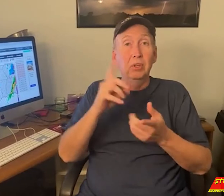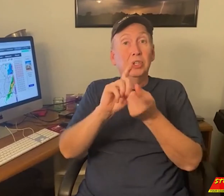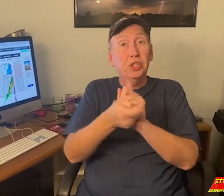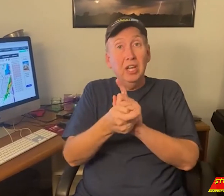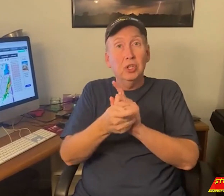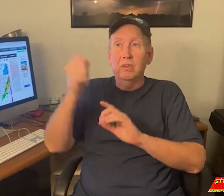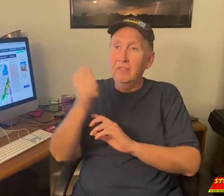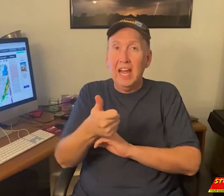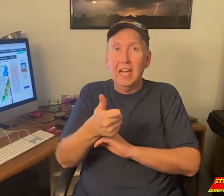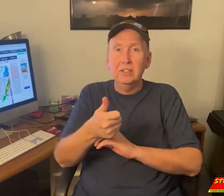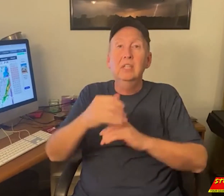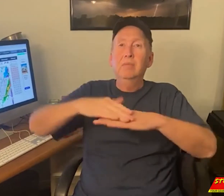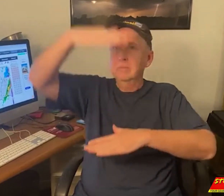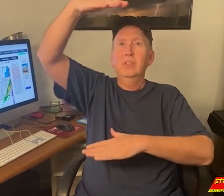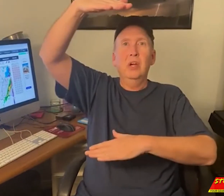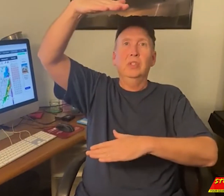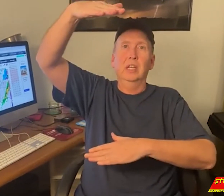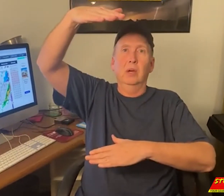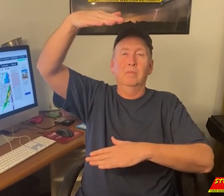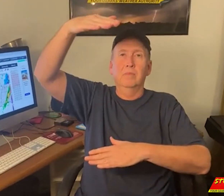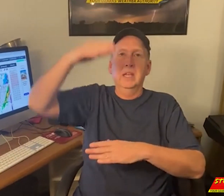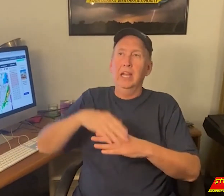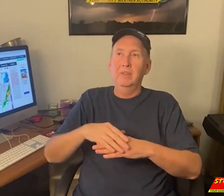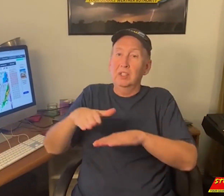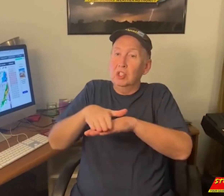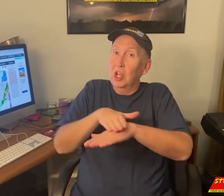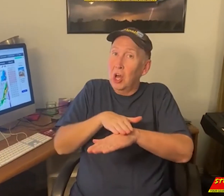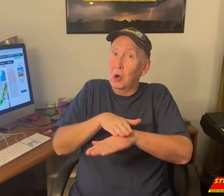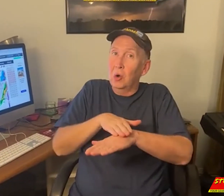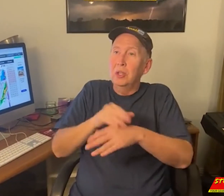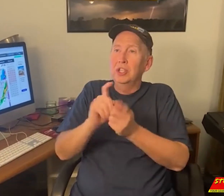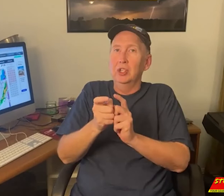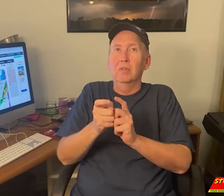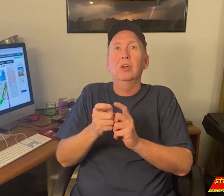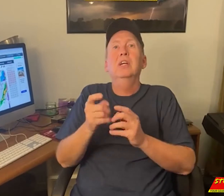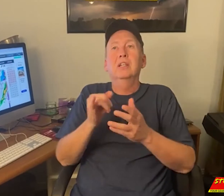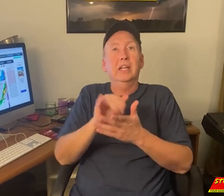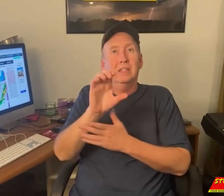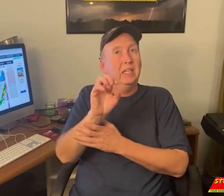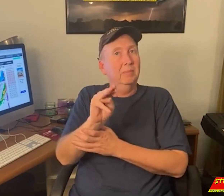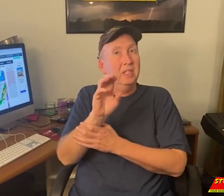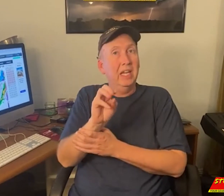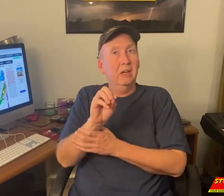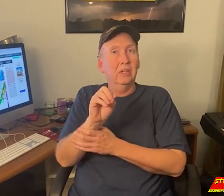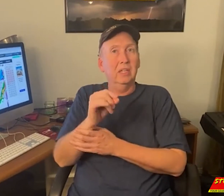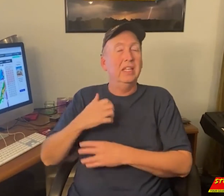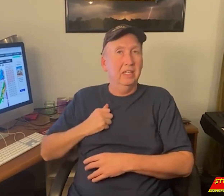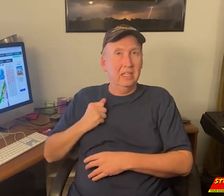a changeover fast, the snow is going to go up. If it's a slow changeover, like the CMC or the